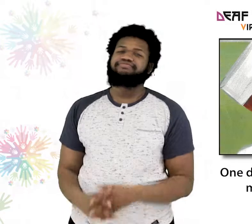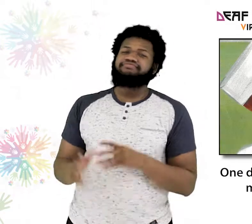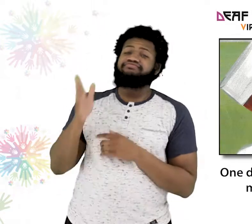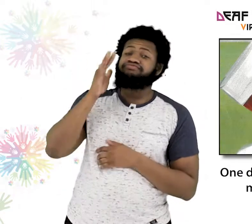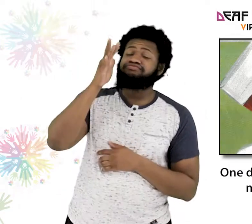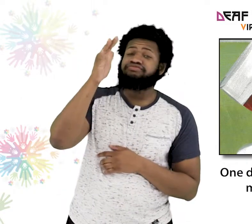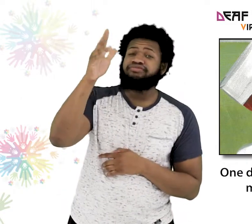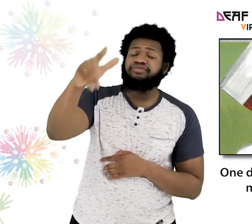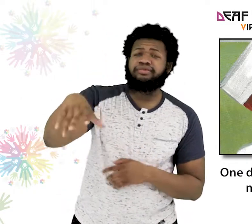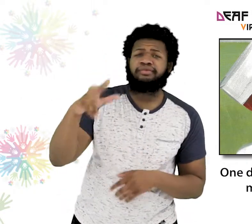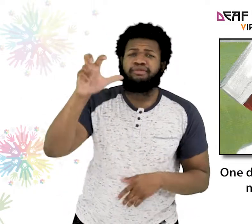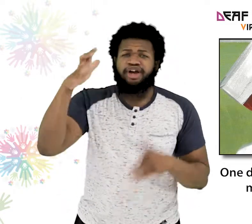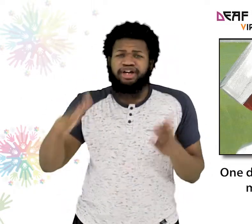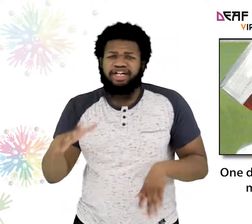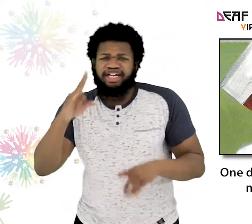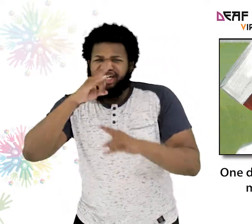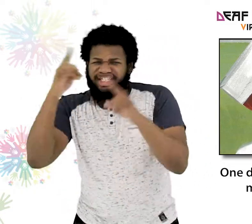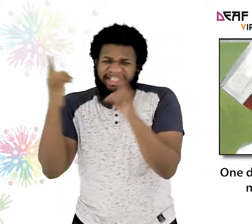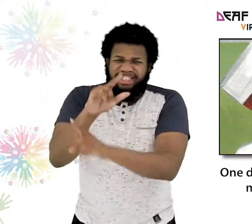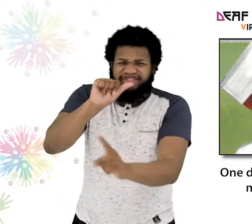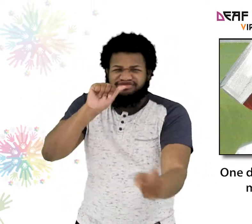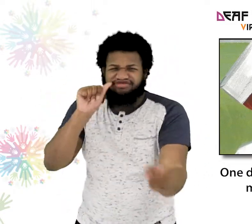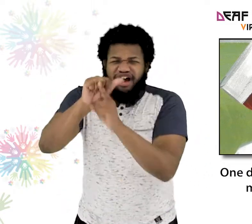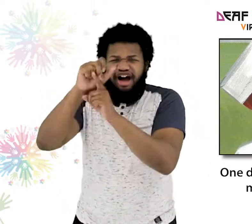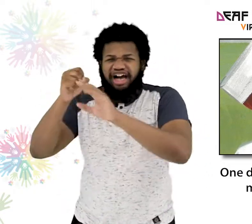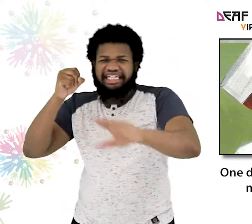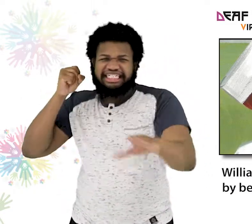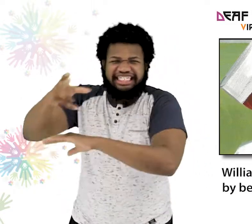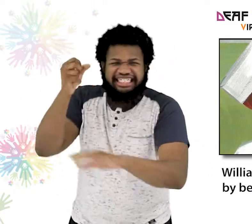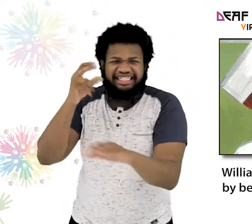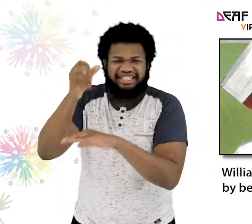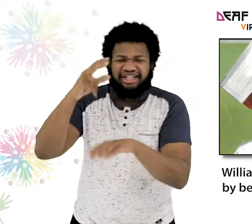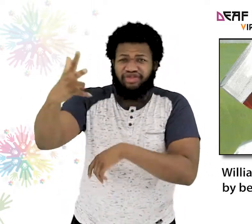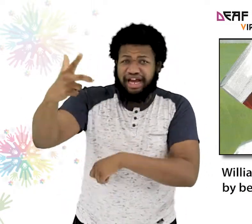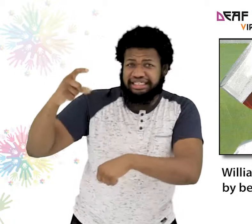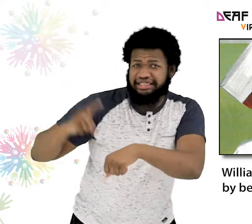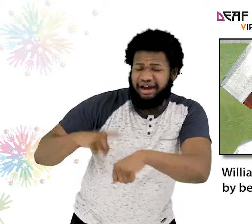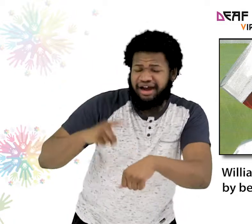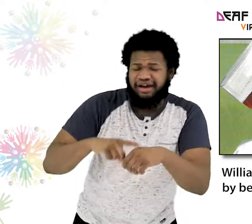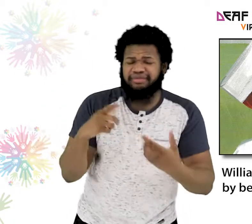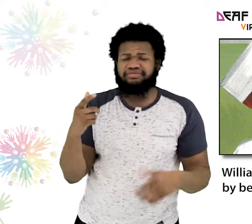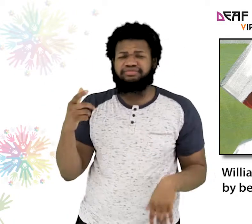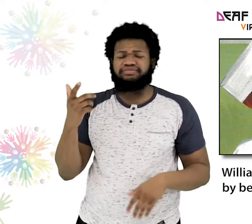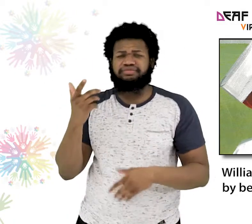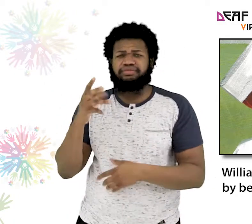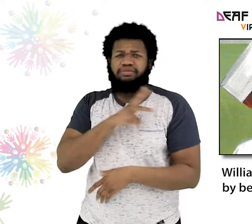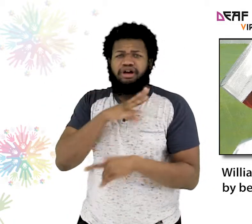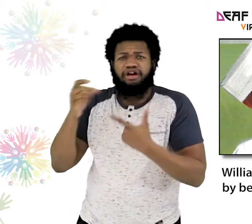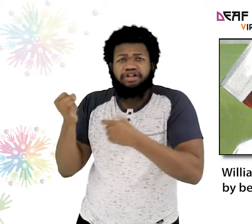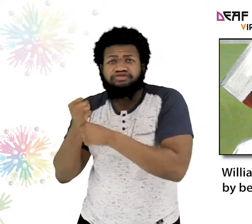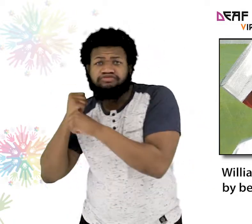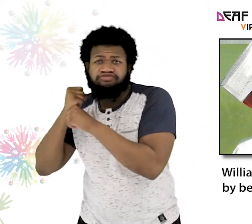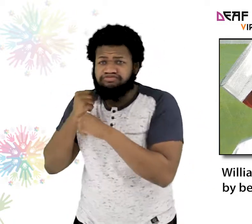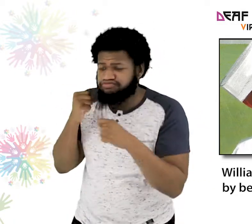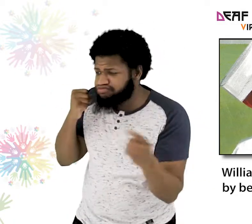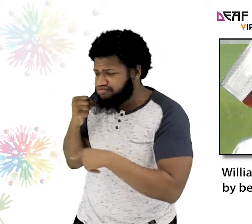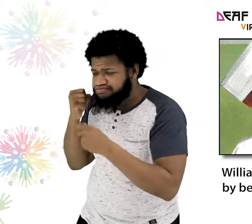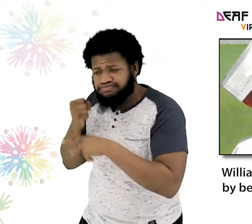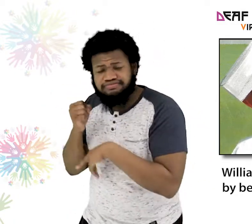One day, a pitcher played the meanest trick of all. William let three pitchers go by because he